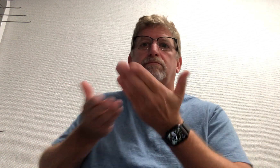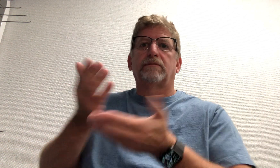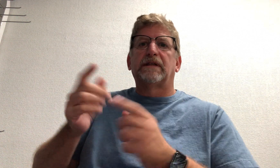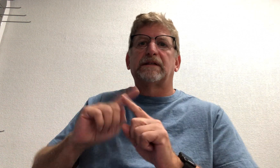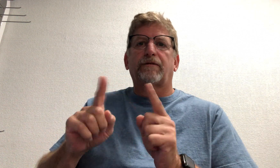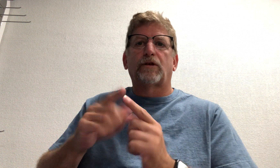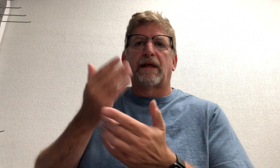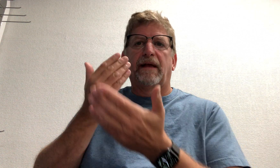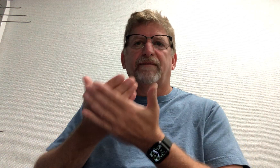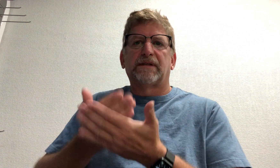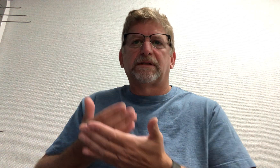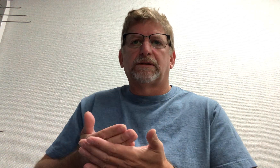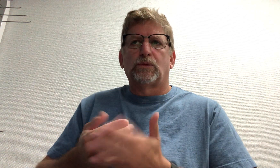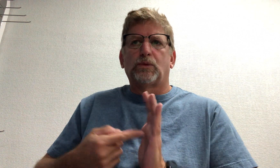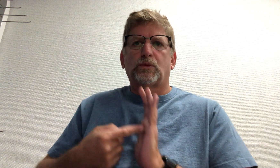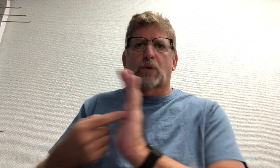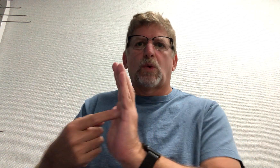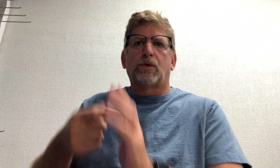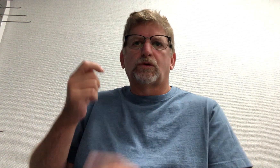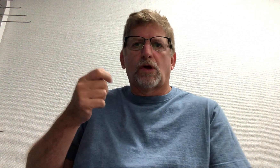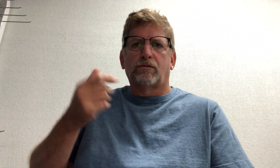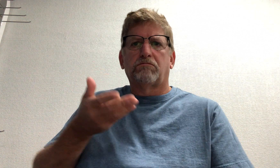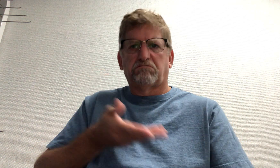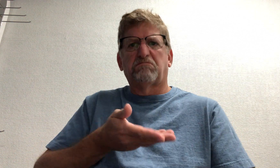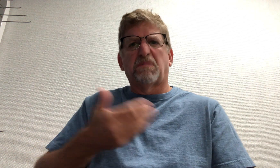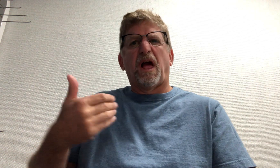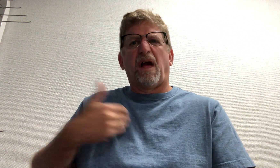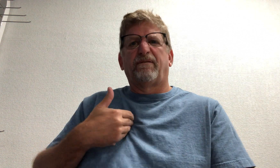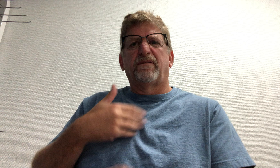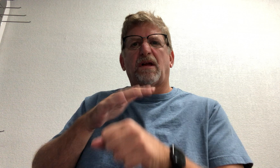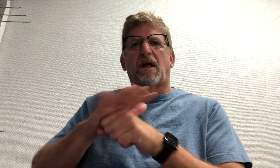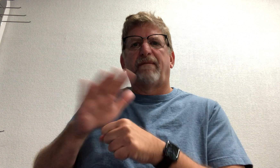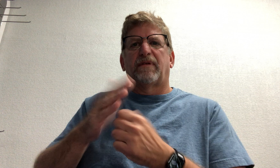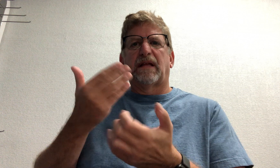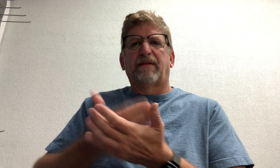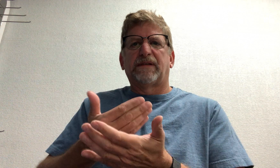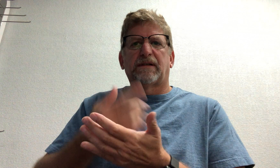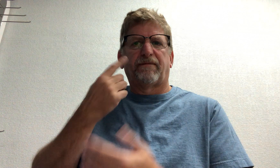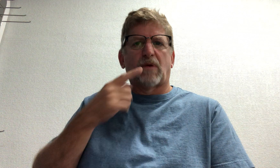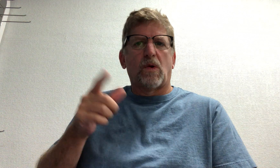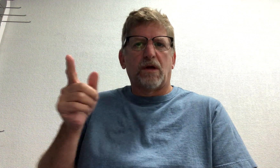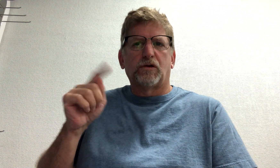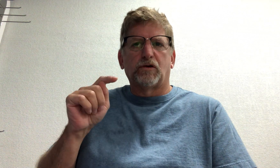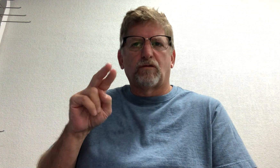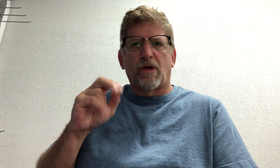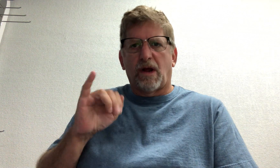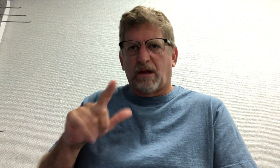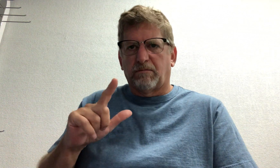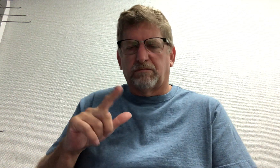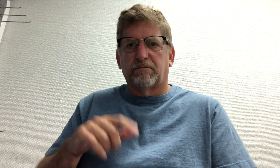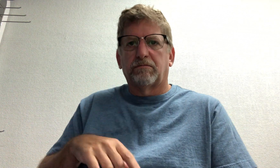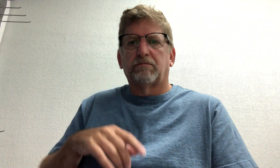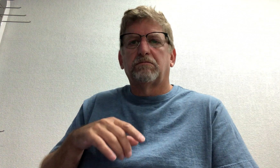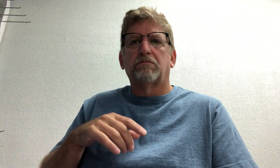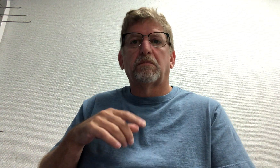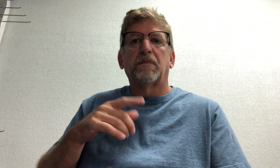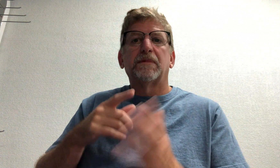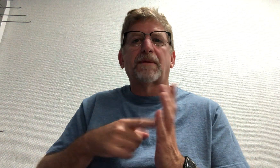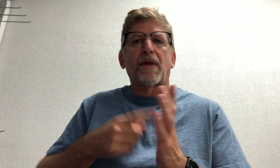Okay, can you just tell me the front brace? Top, that's sticking out, toe plate is. On the bad side, the